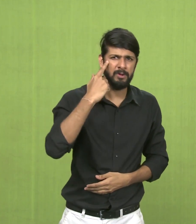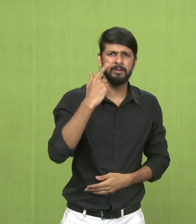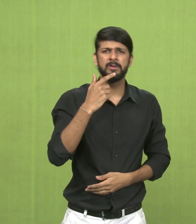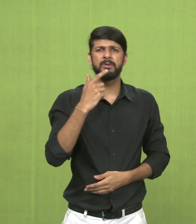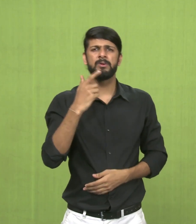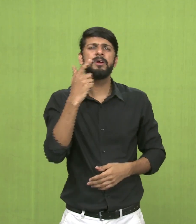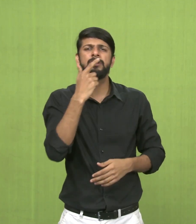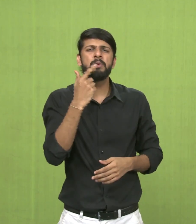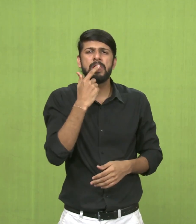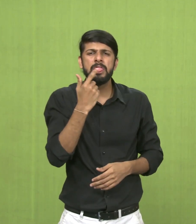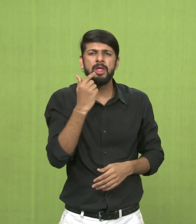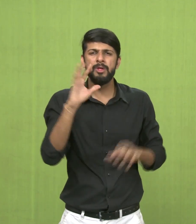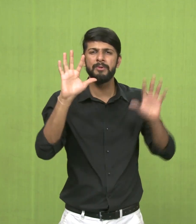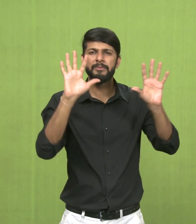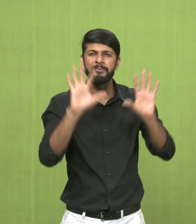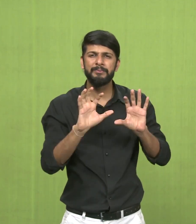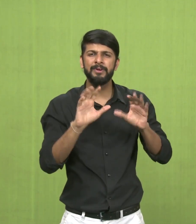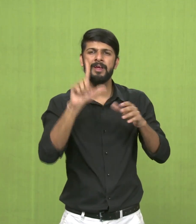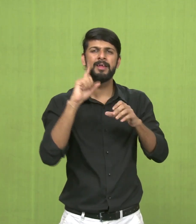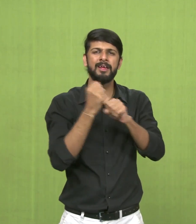green, white, black, mauve